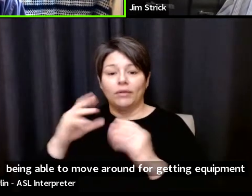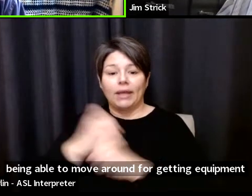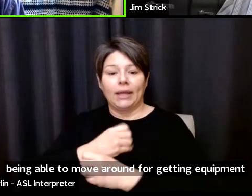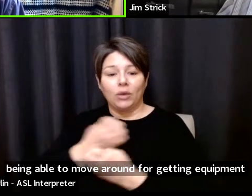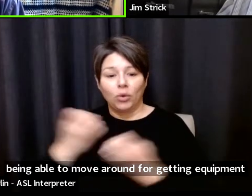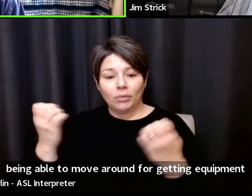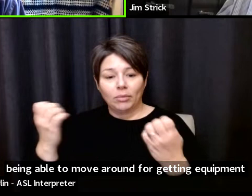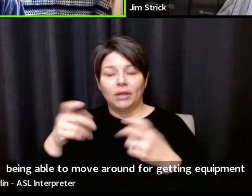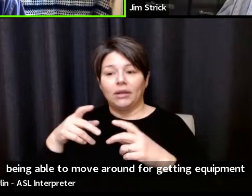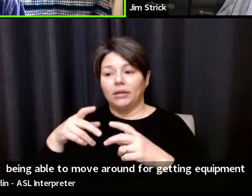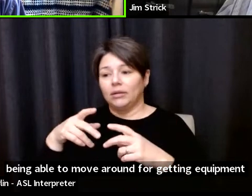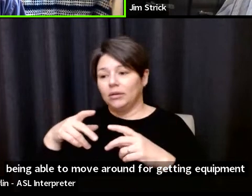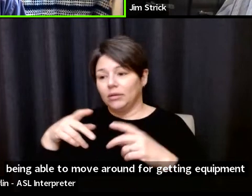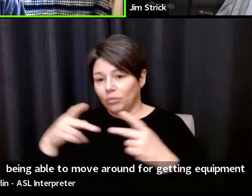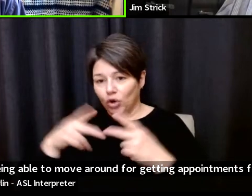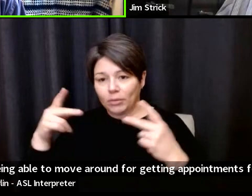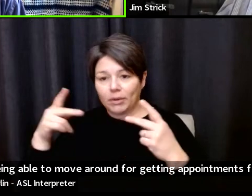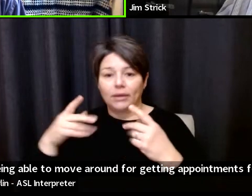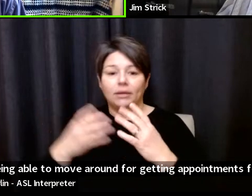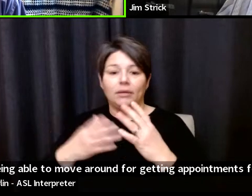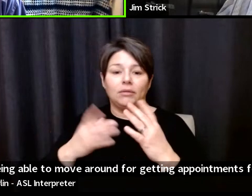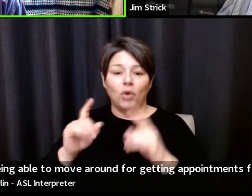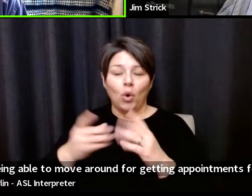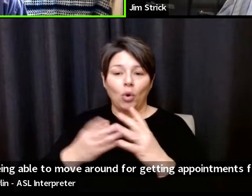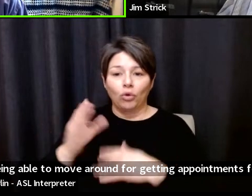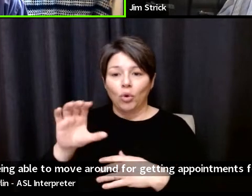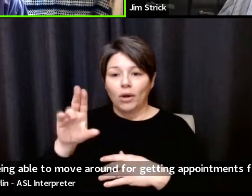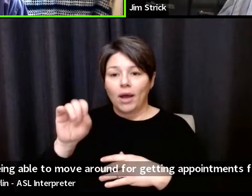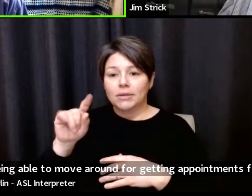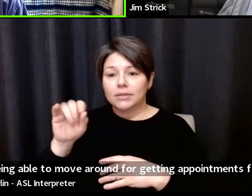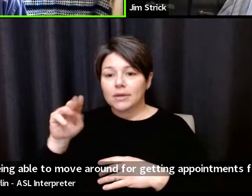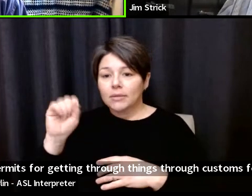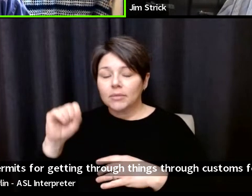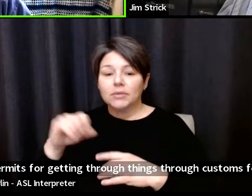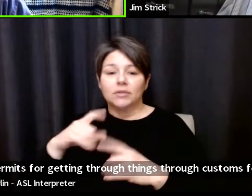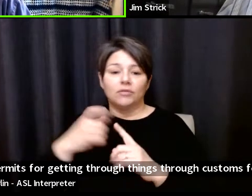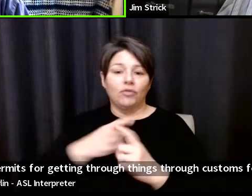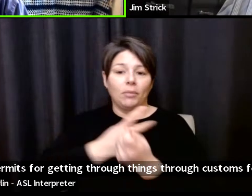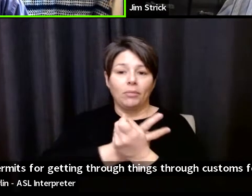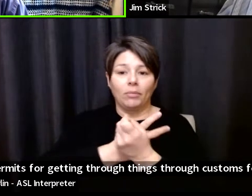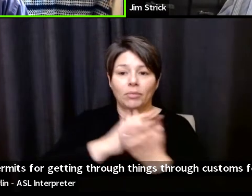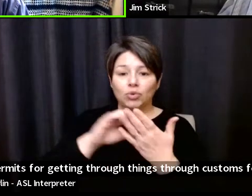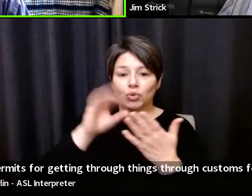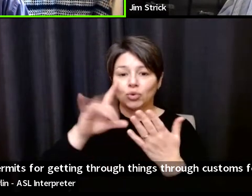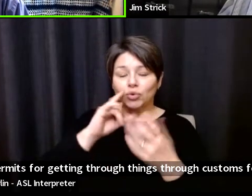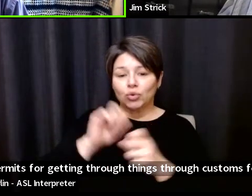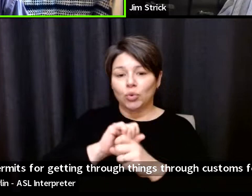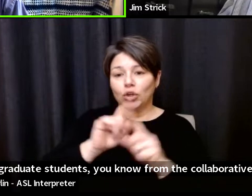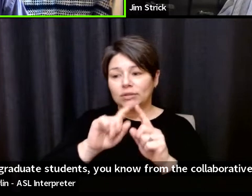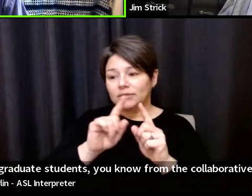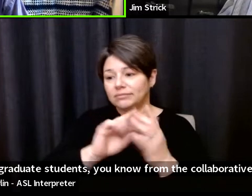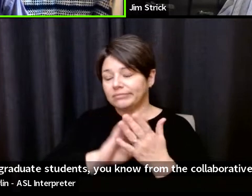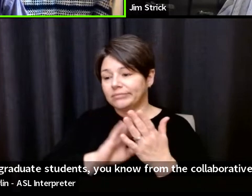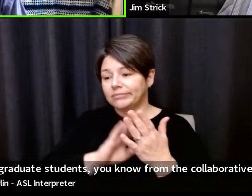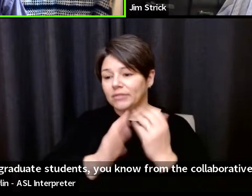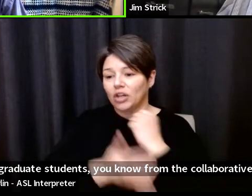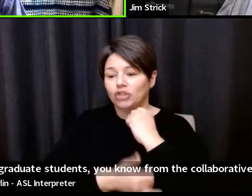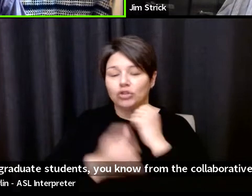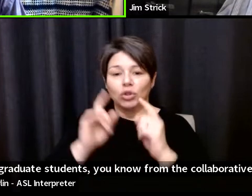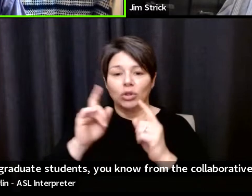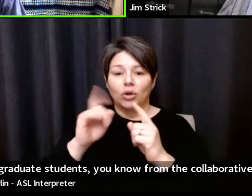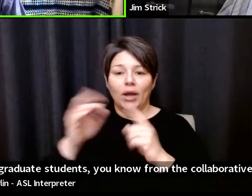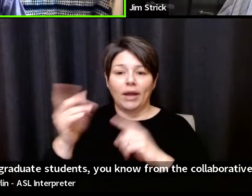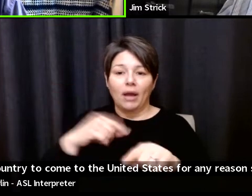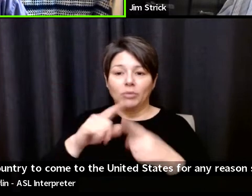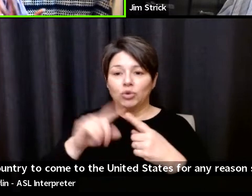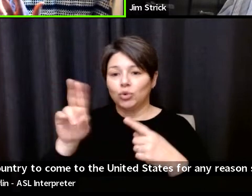permits, for getting through things through customs, for graduate students, from the collaborative country to come to the United States for any reason. So it's